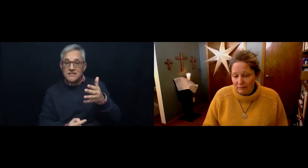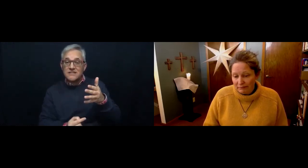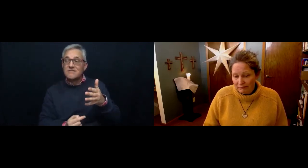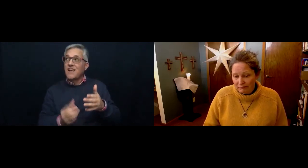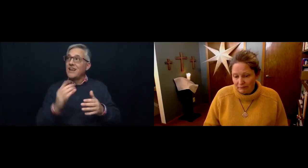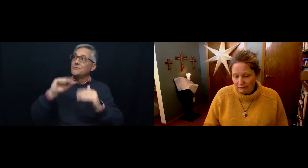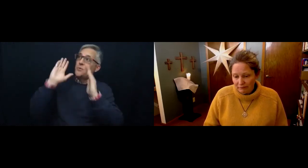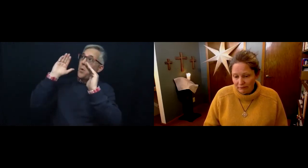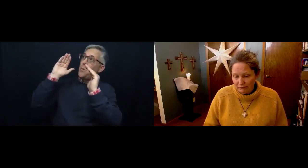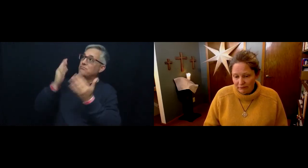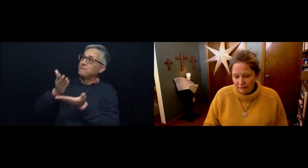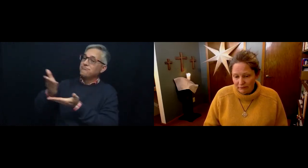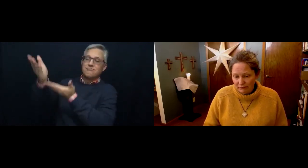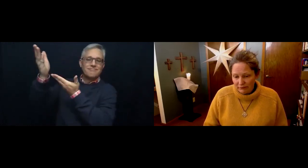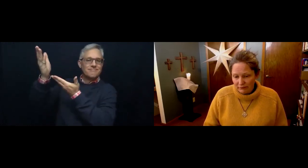God.